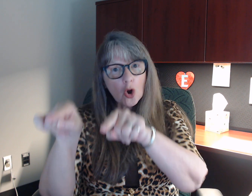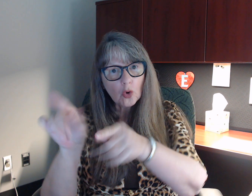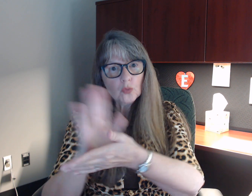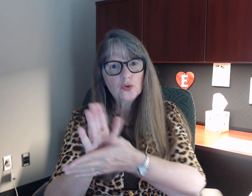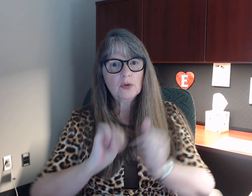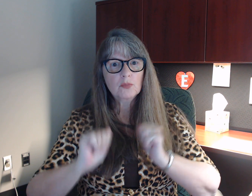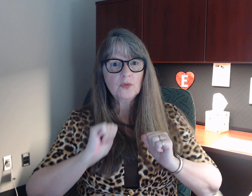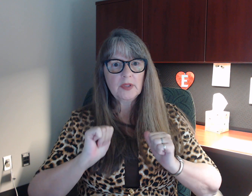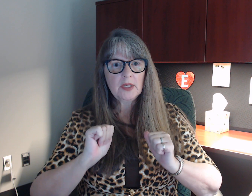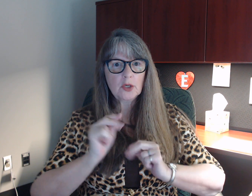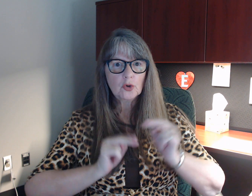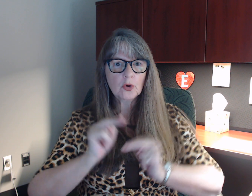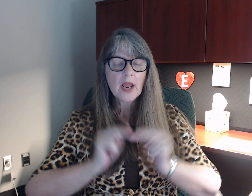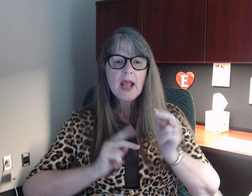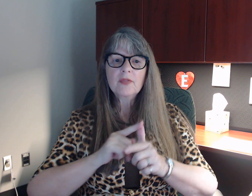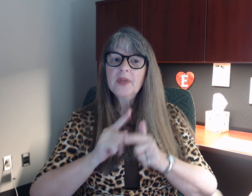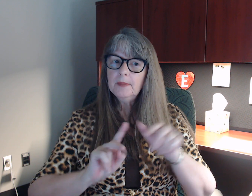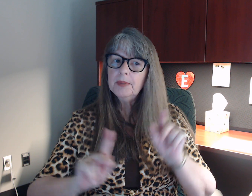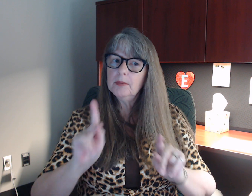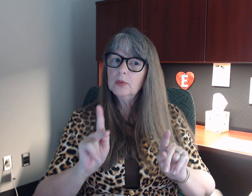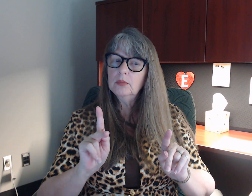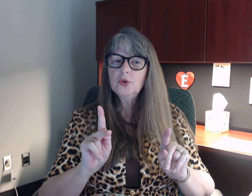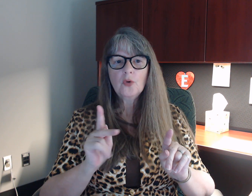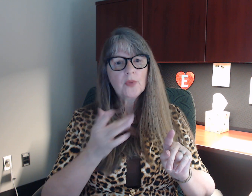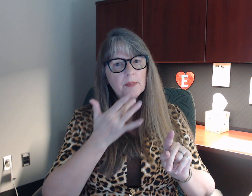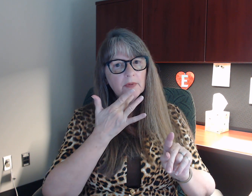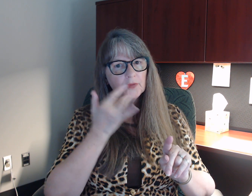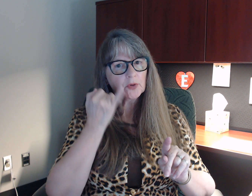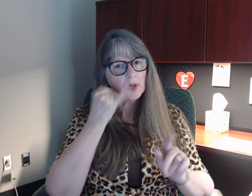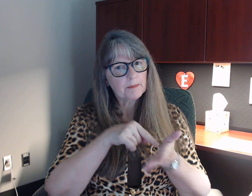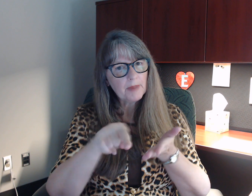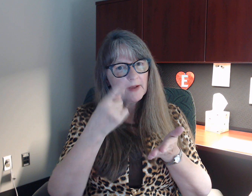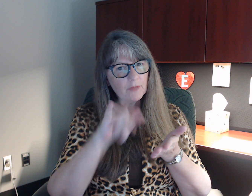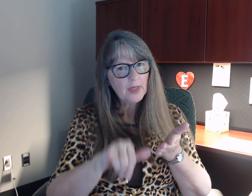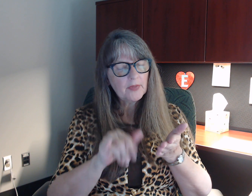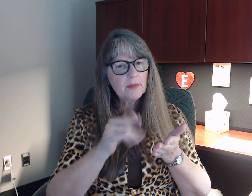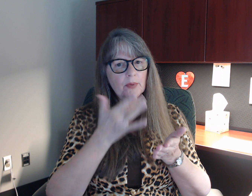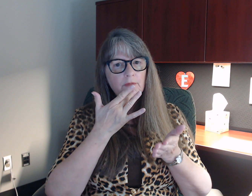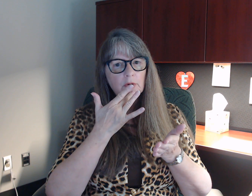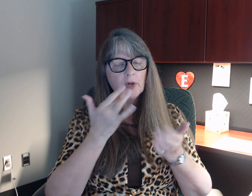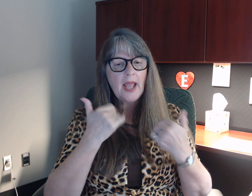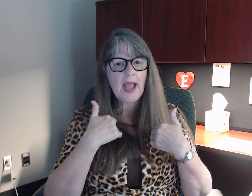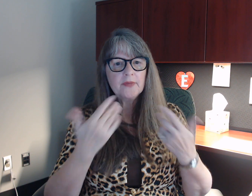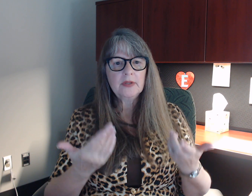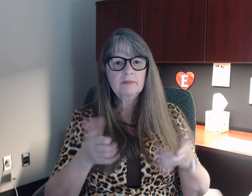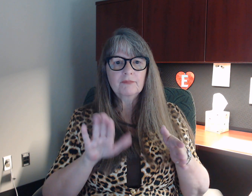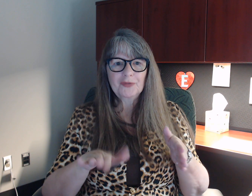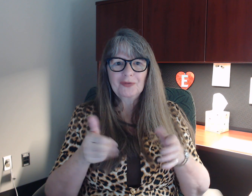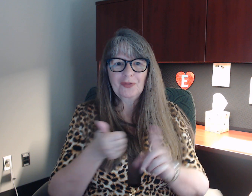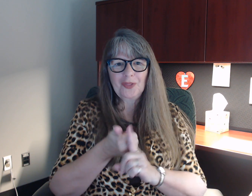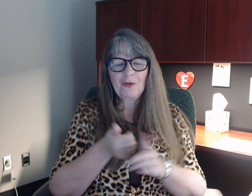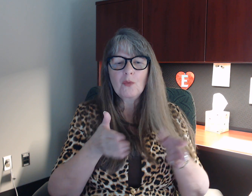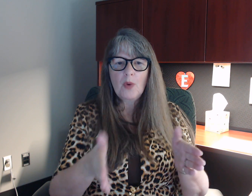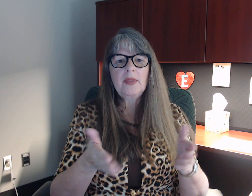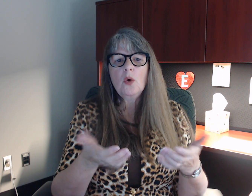go to the movie theater, then people, if they're going to pay for that, they prefer to have it their own way. They don't